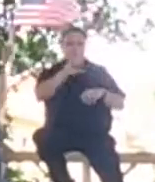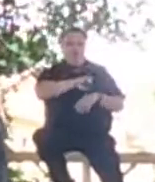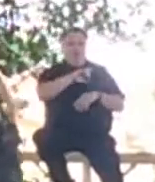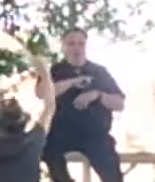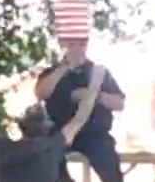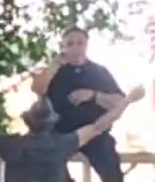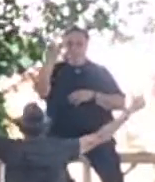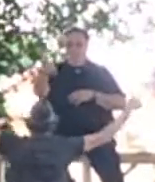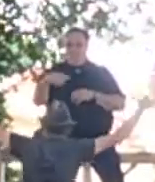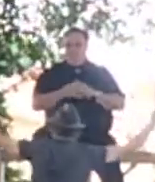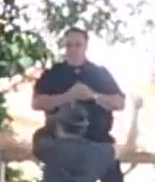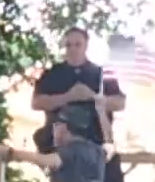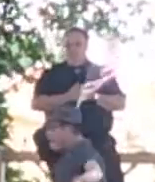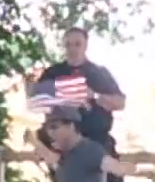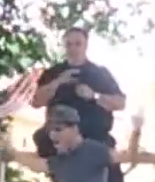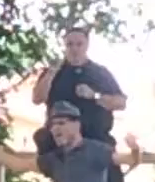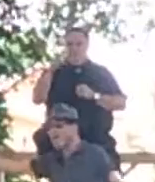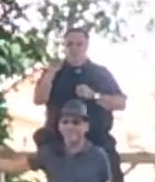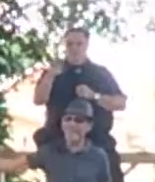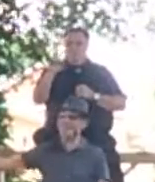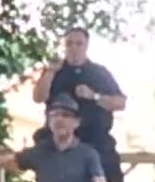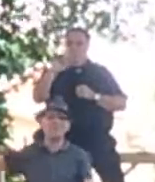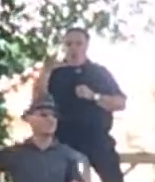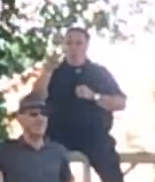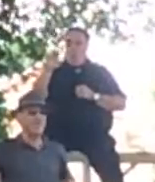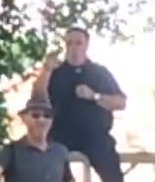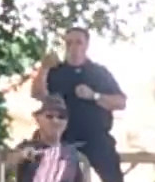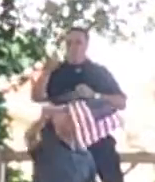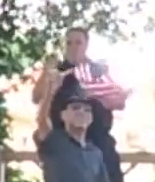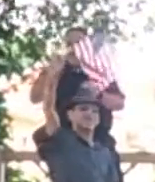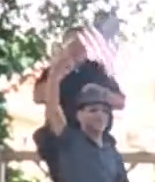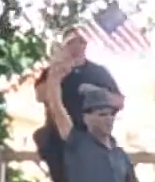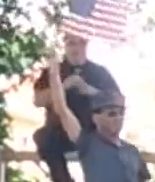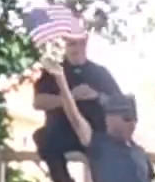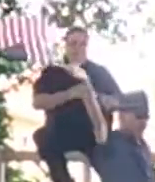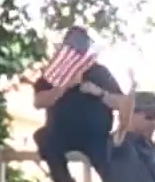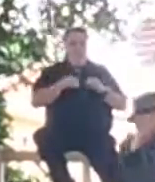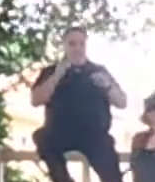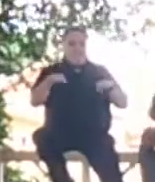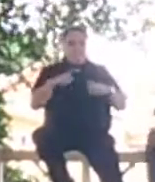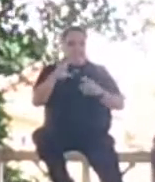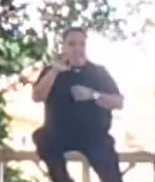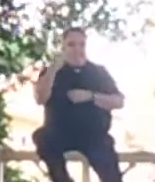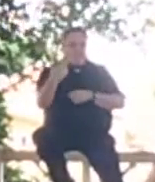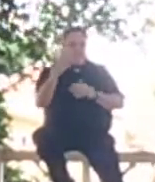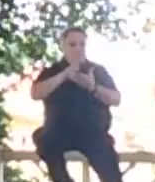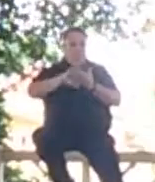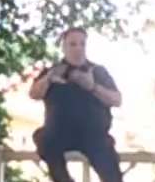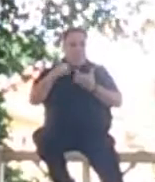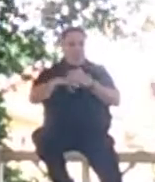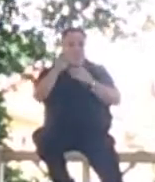a question. Yvonne Smallwood cannot. I can cash a check